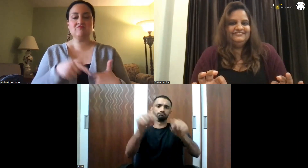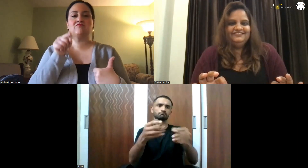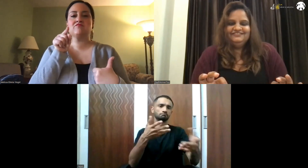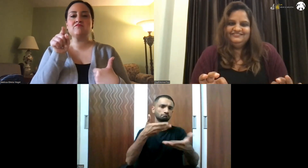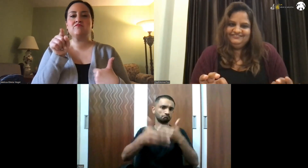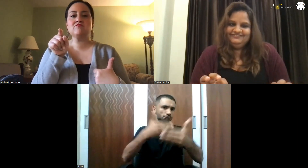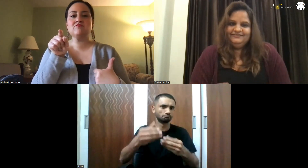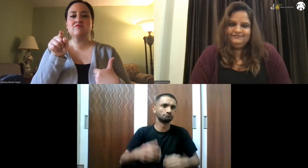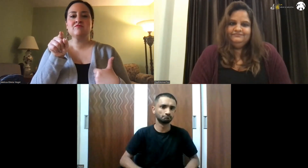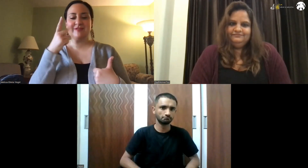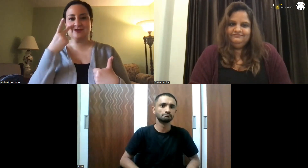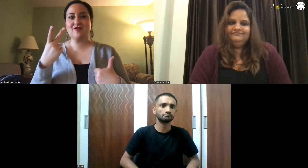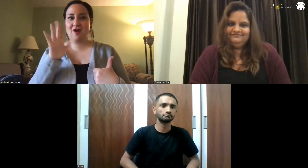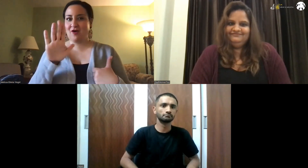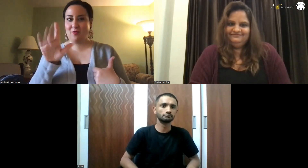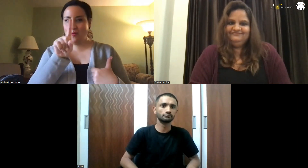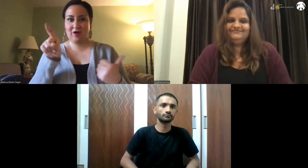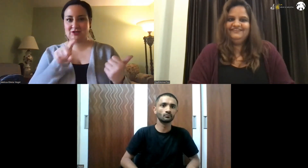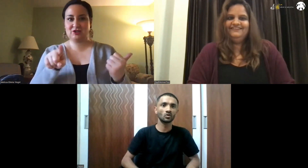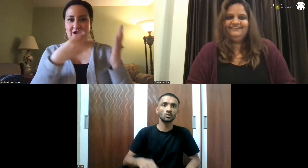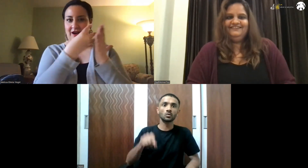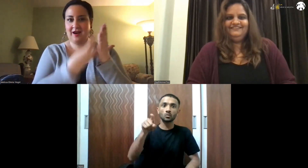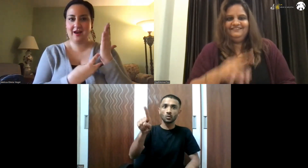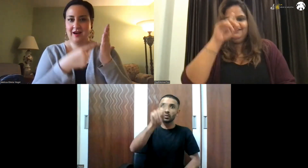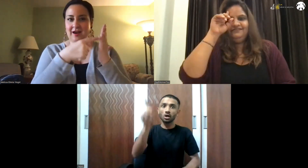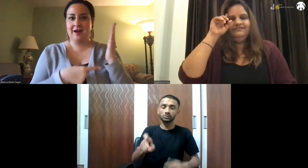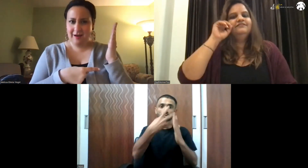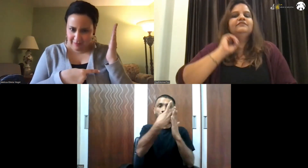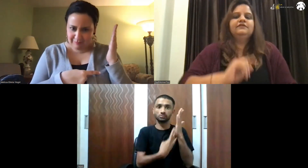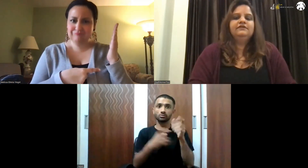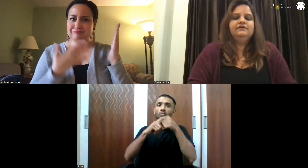participants to hold on to their questions till Melissa finishes her presentation.